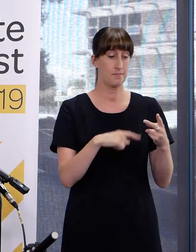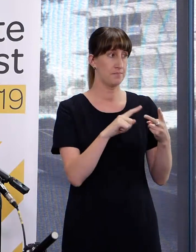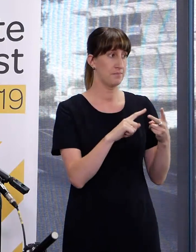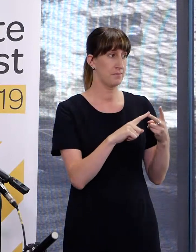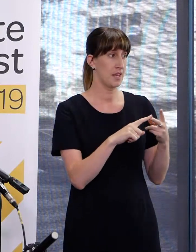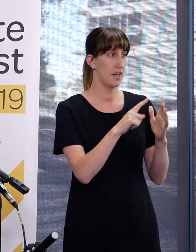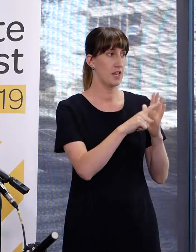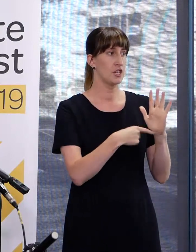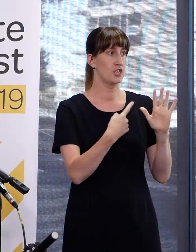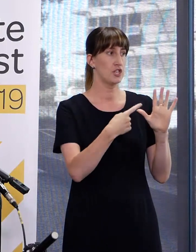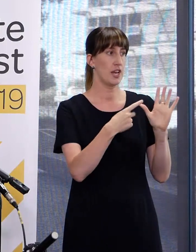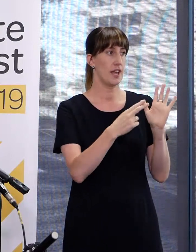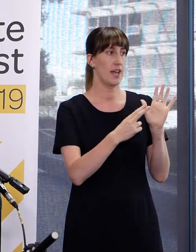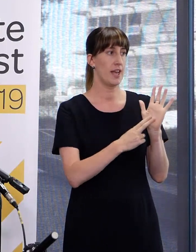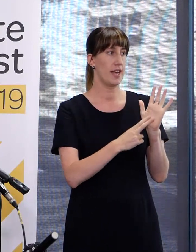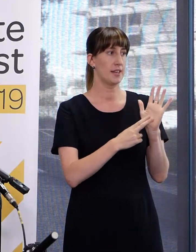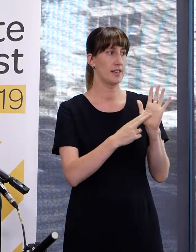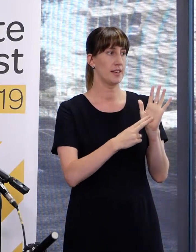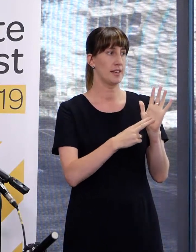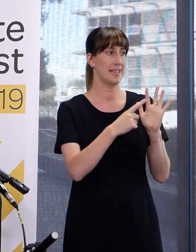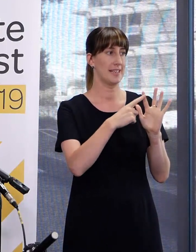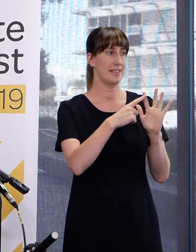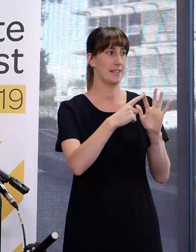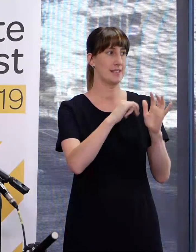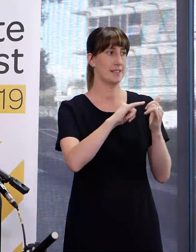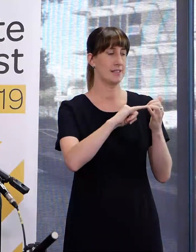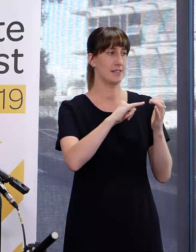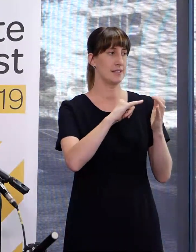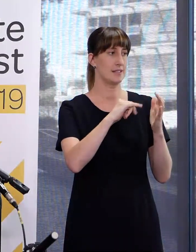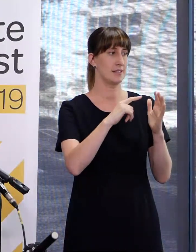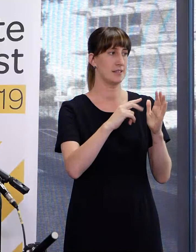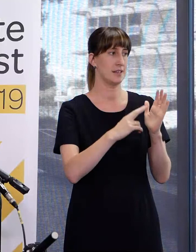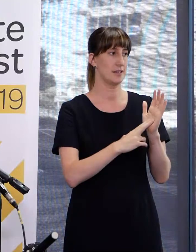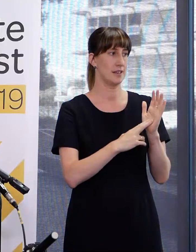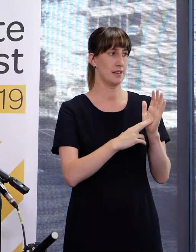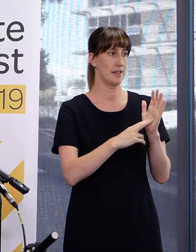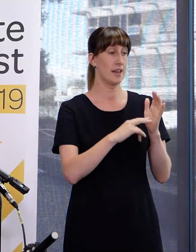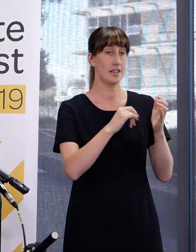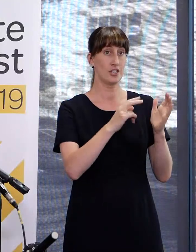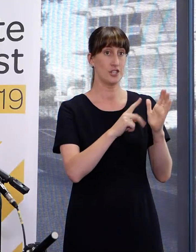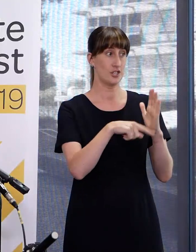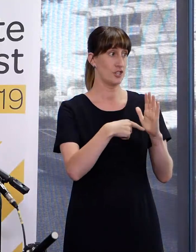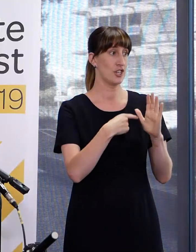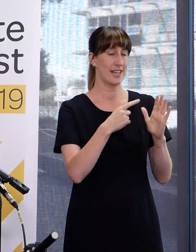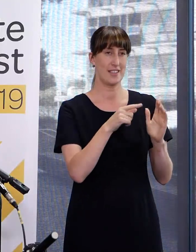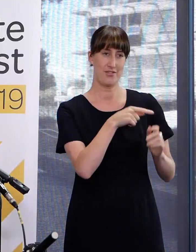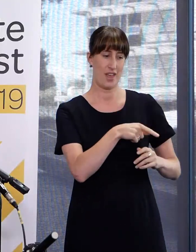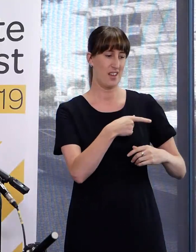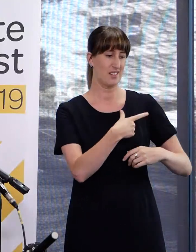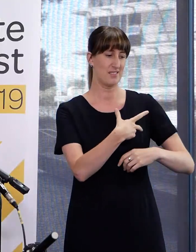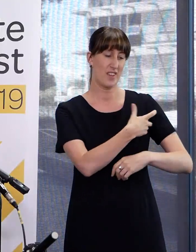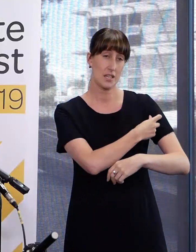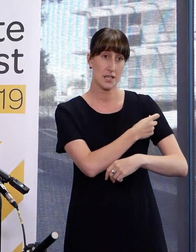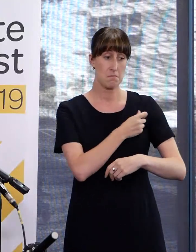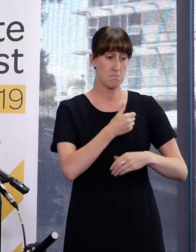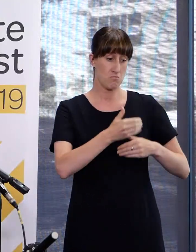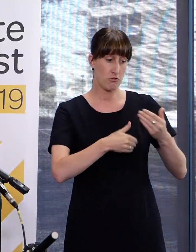had their application, they've been submitting data to us as it's available. That's progressing well. And